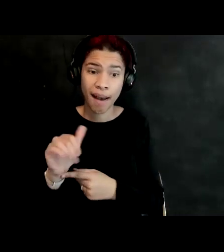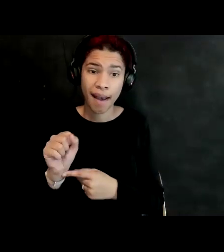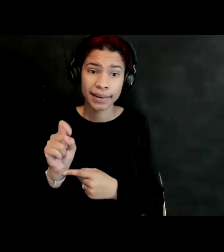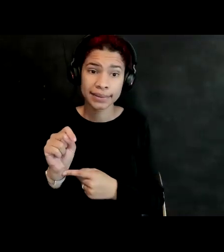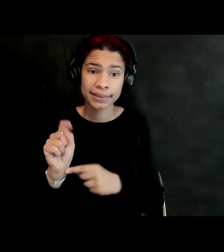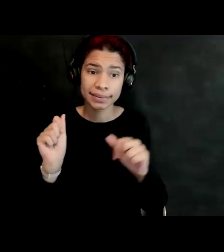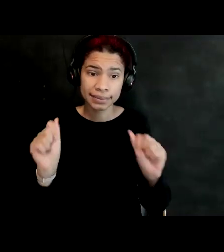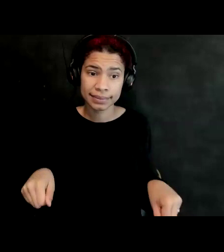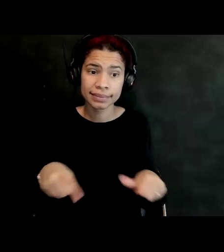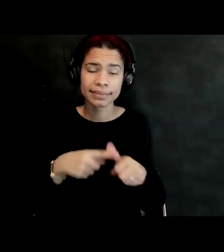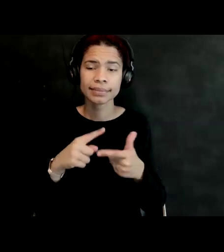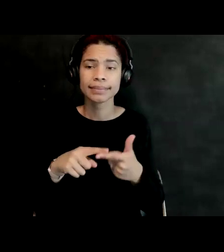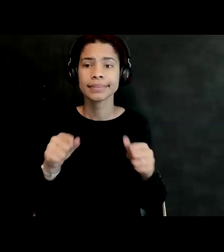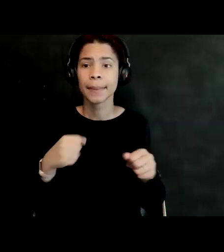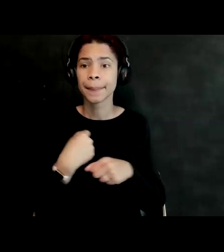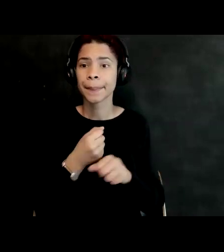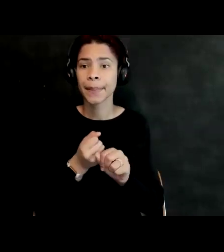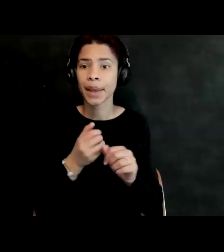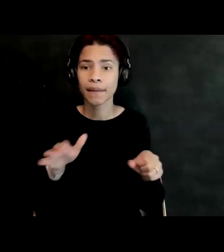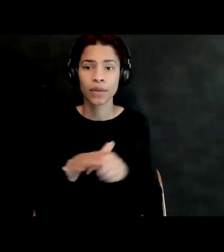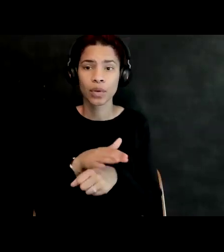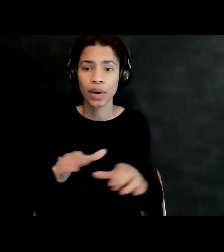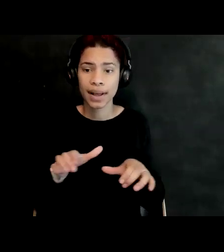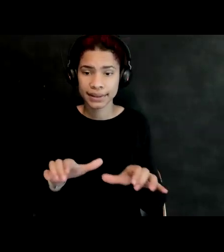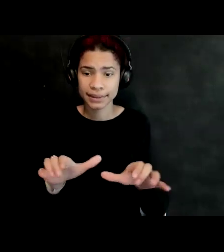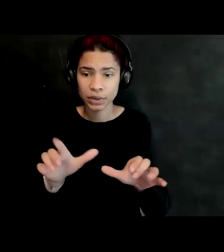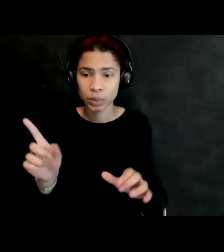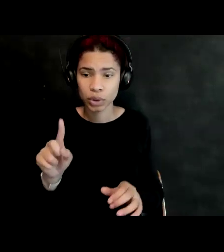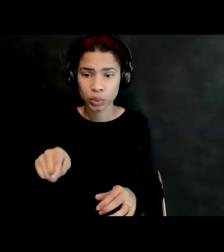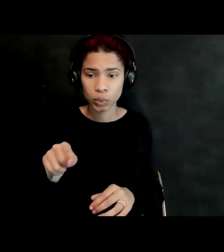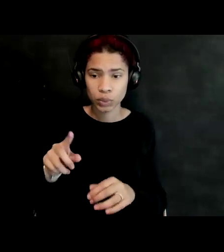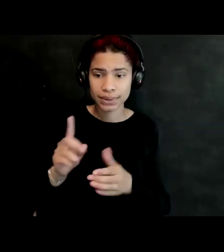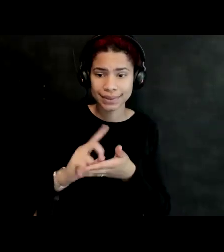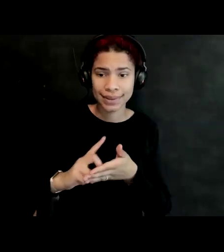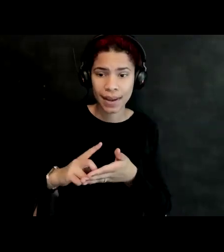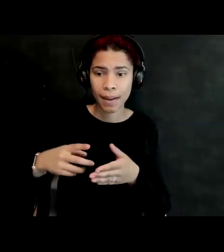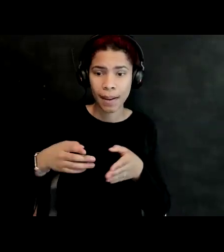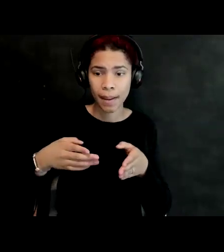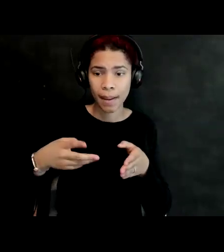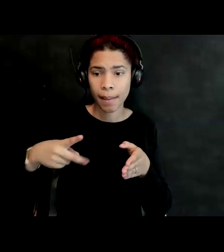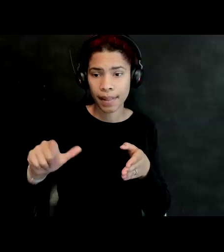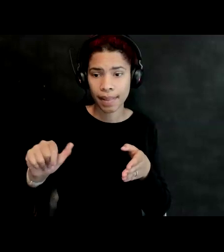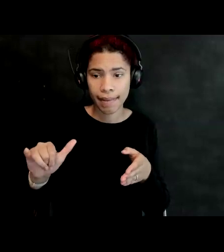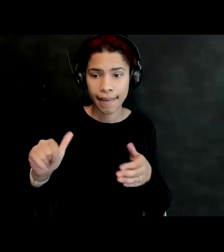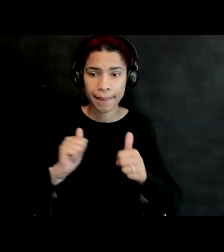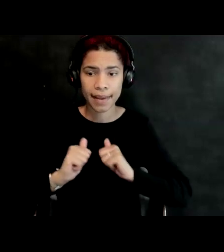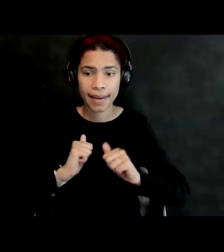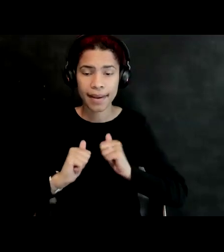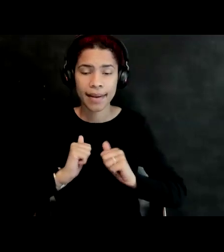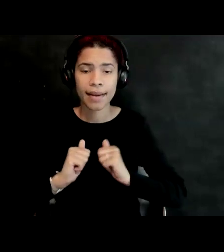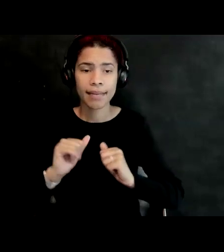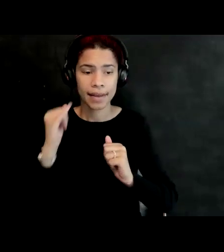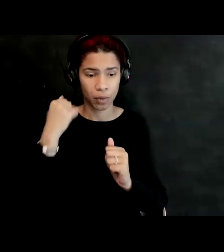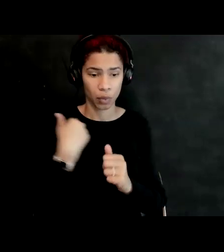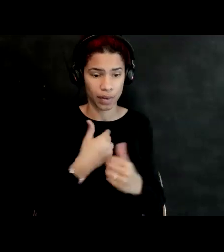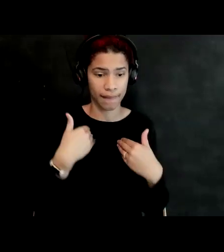can do a whole activity where you design a play around. So if we had that monologue before and I